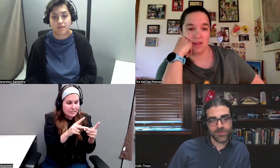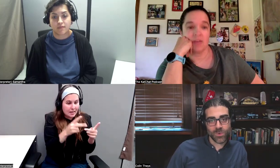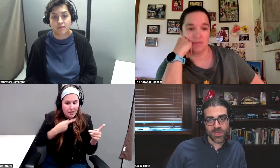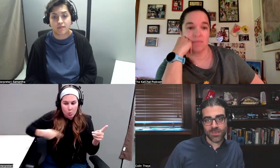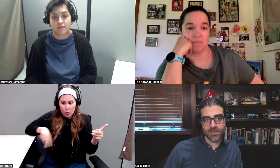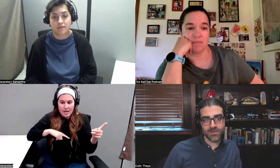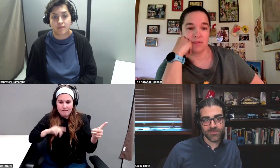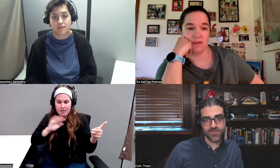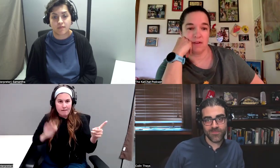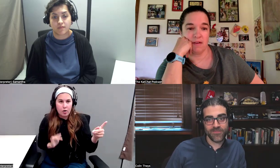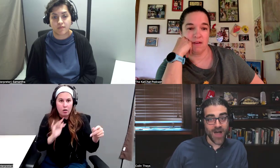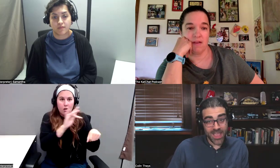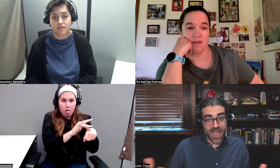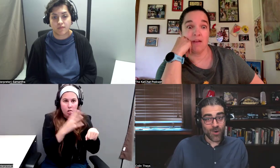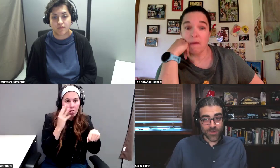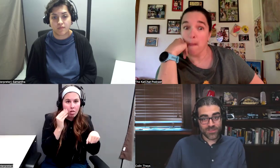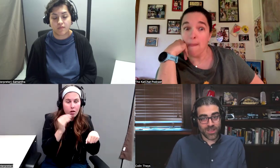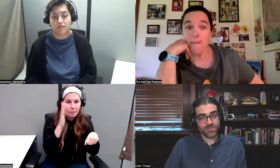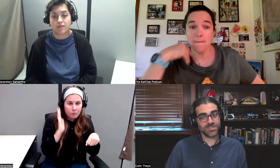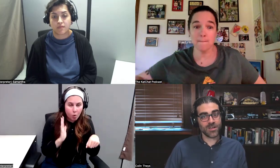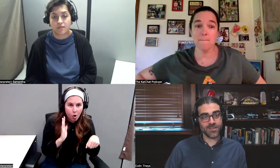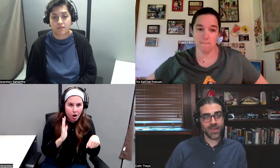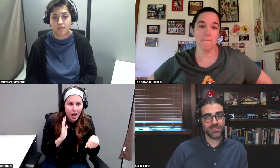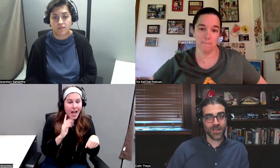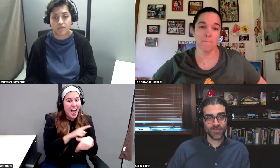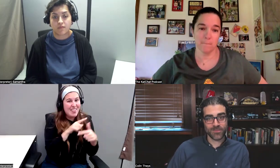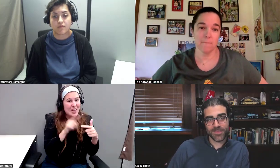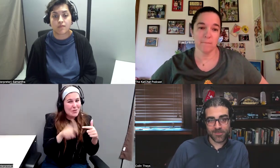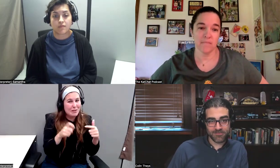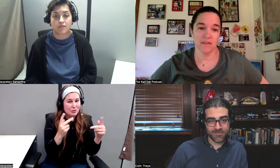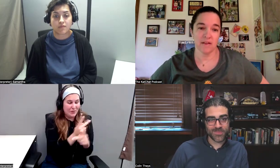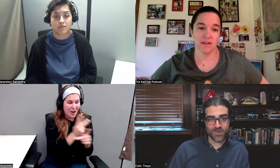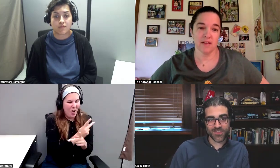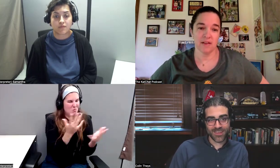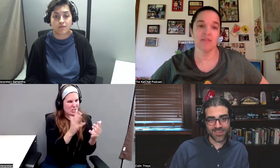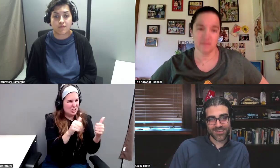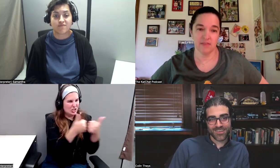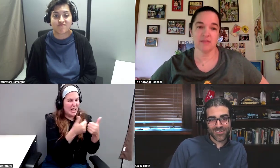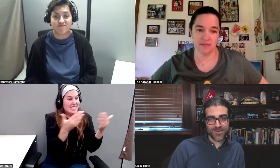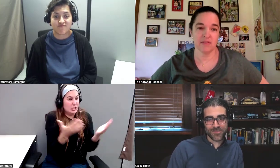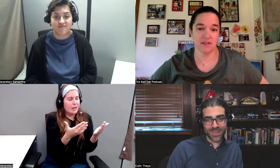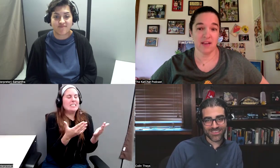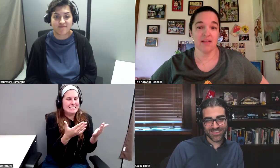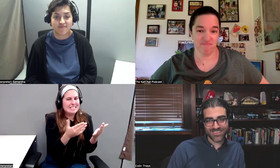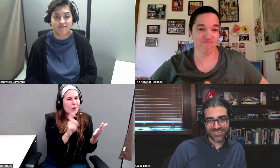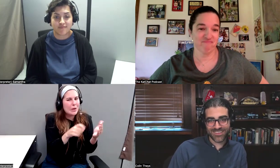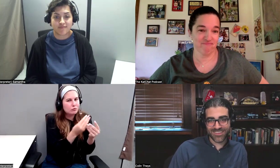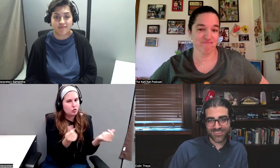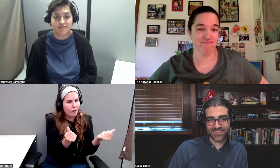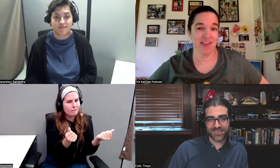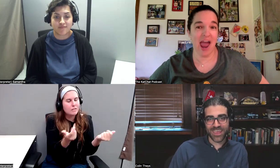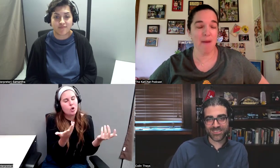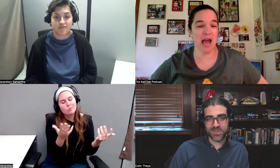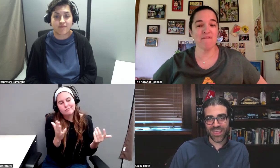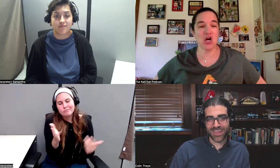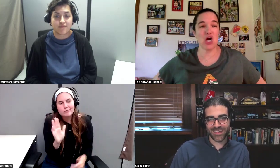and we find out what these challenges are and then have to solve them. So it's like do your best